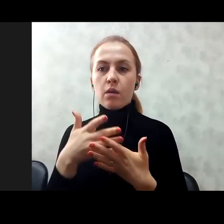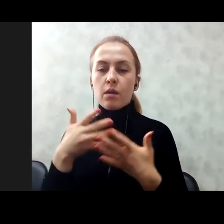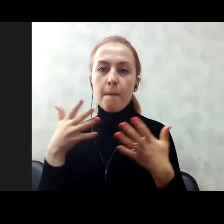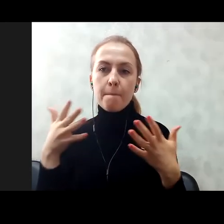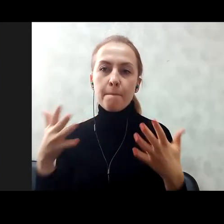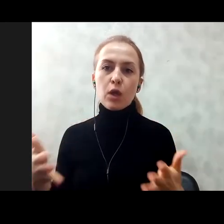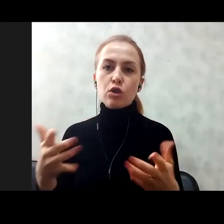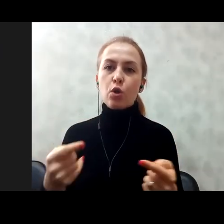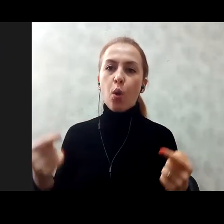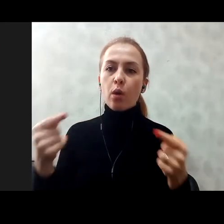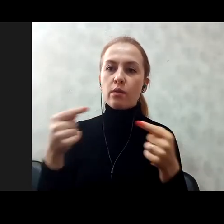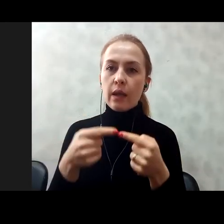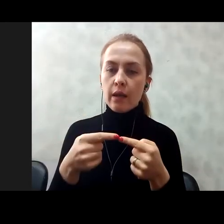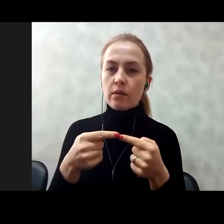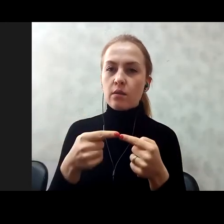should